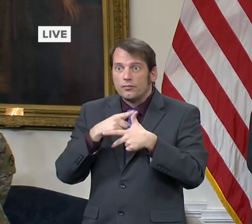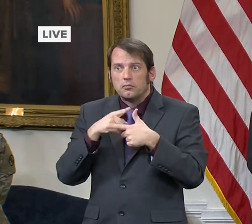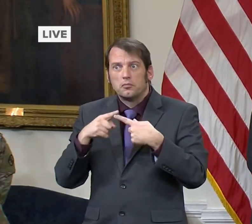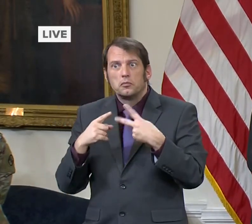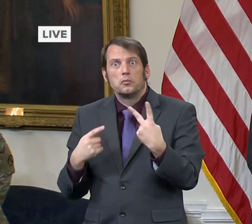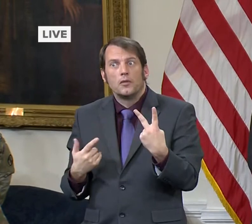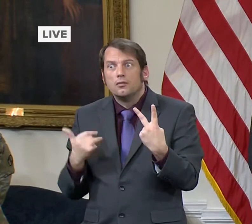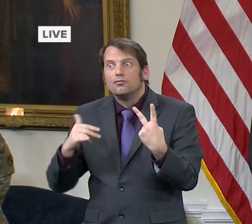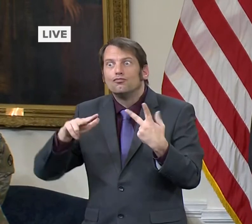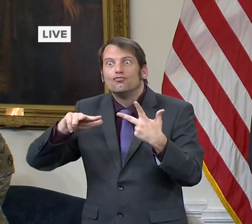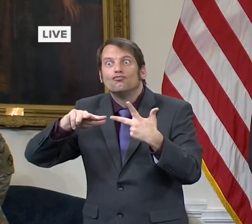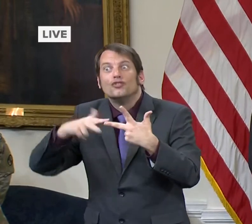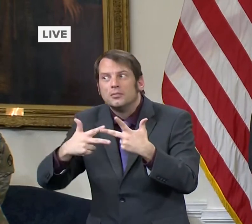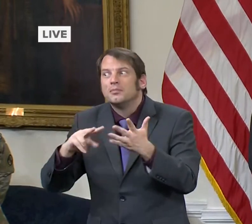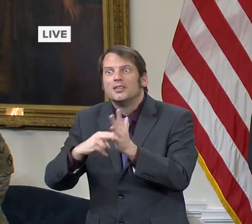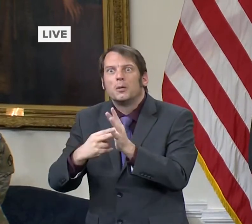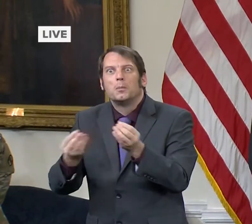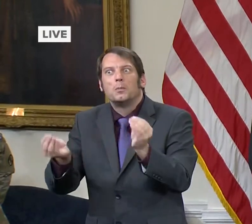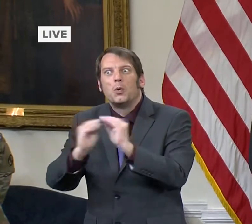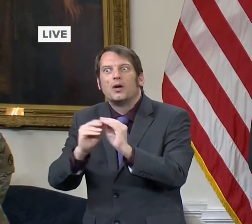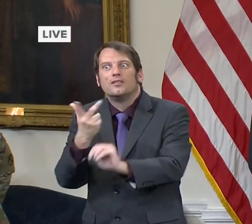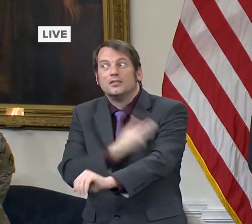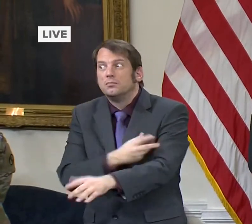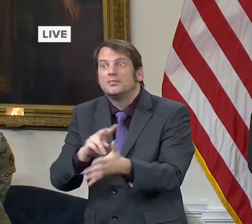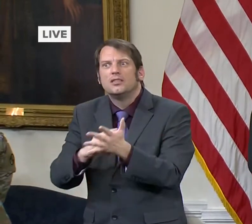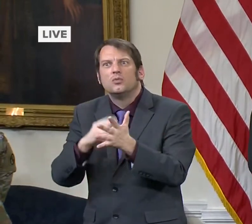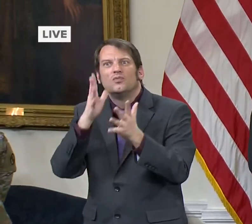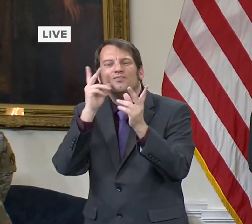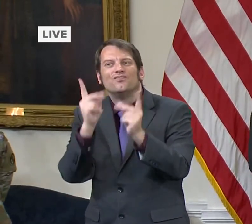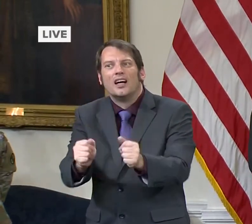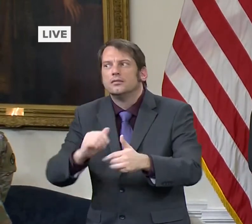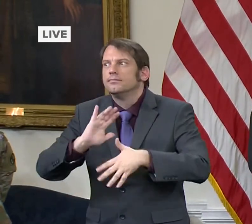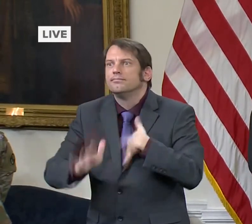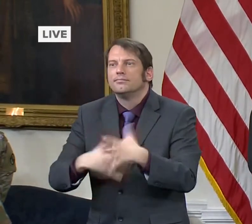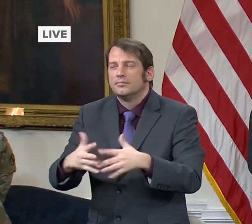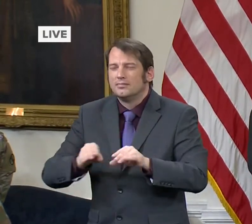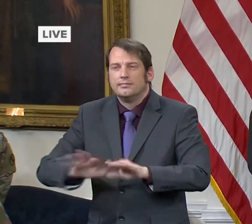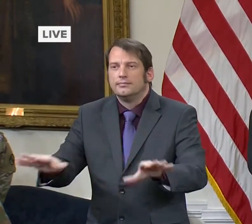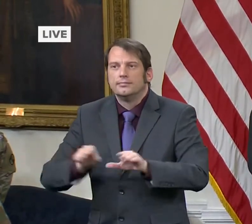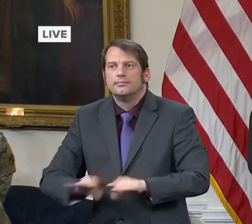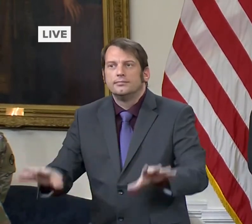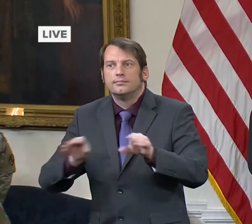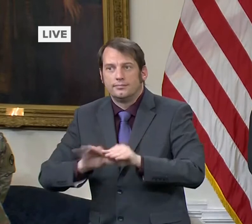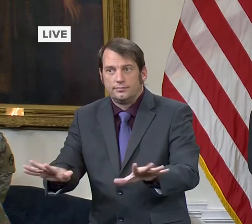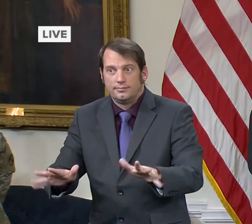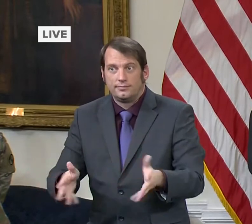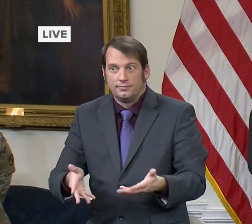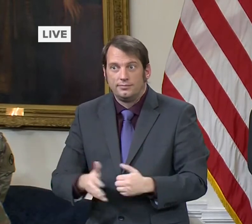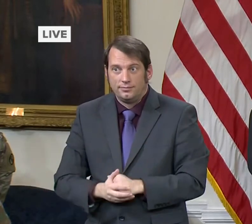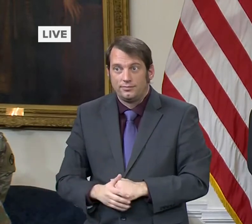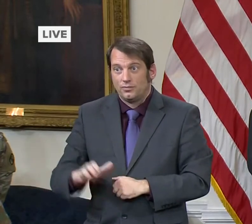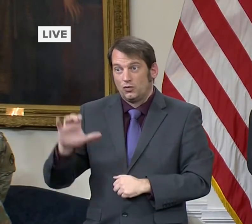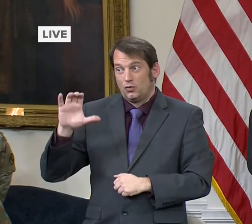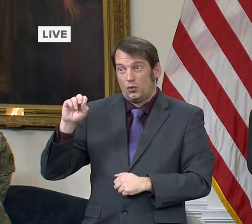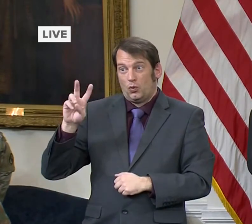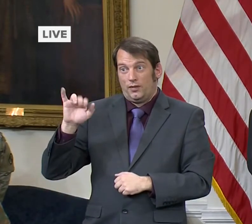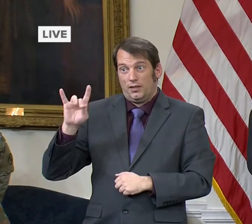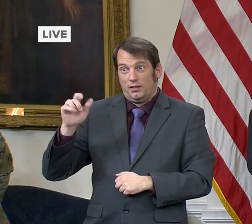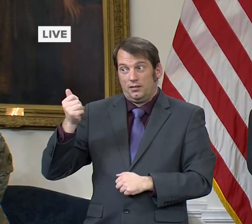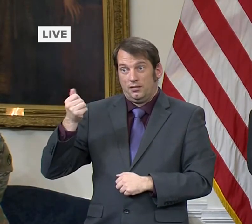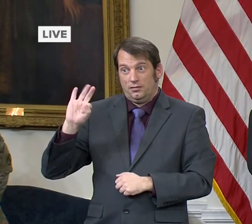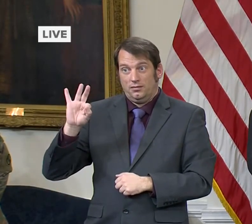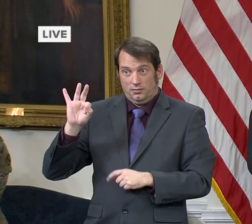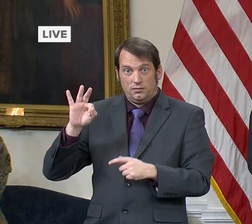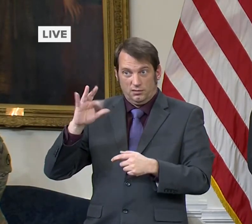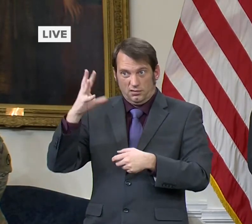vaccines that are available, the more quickly we can all get vaccinated. All of the COVID-19s, including the J&J